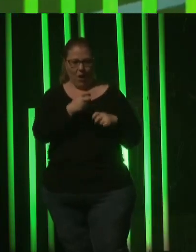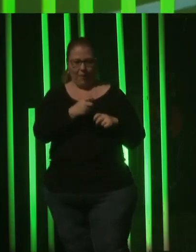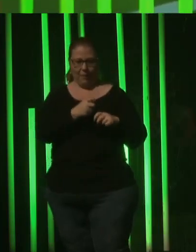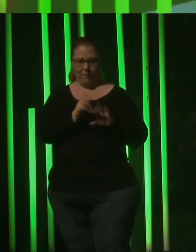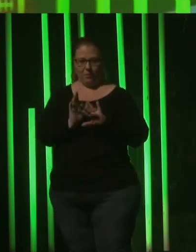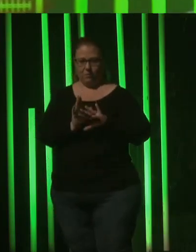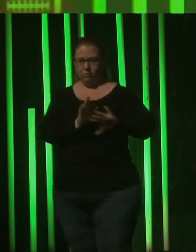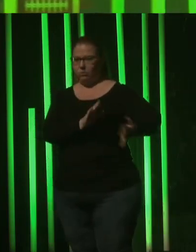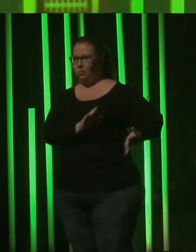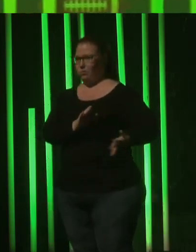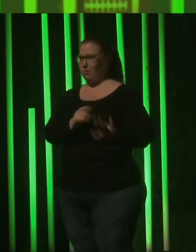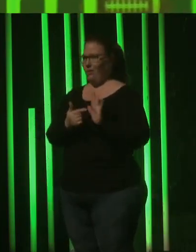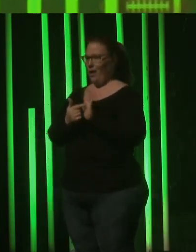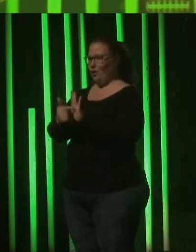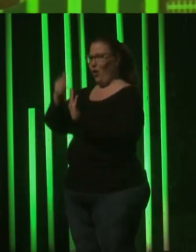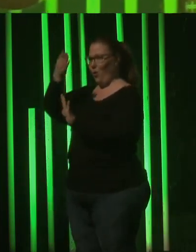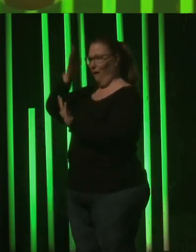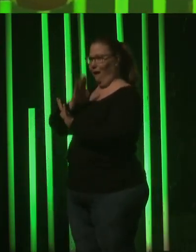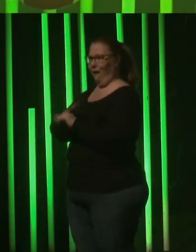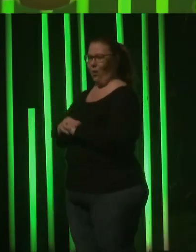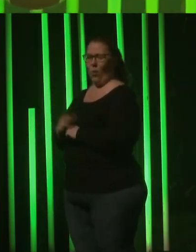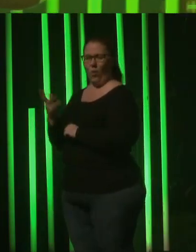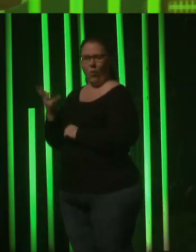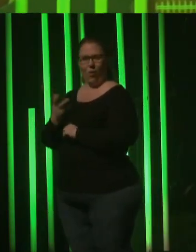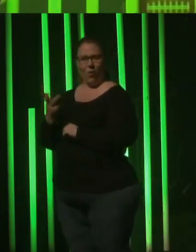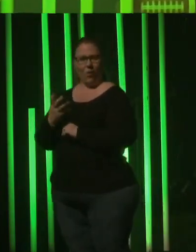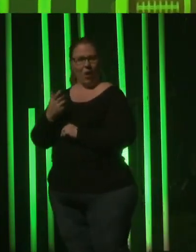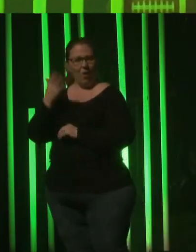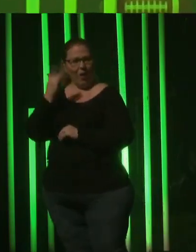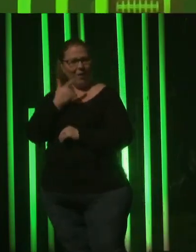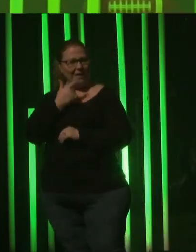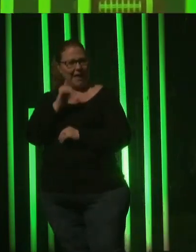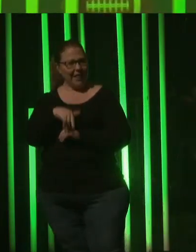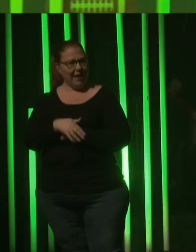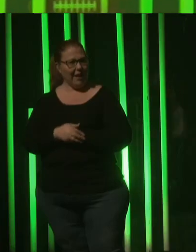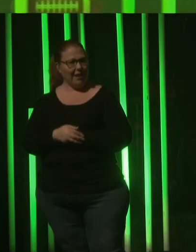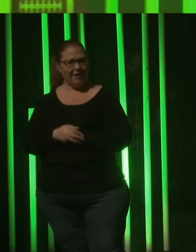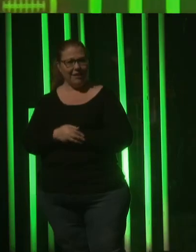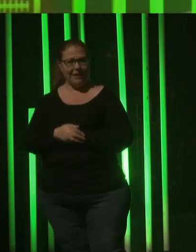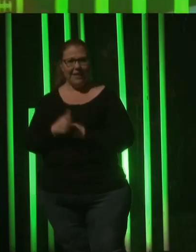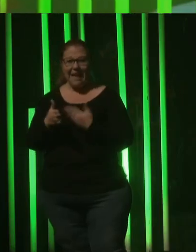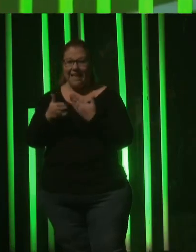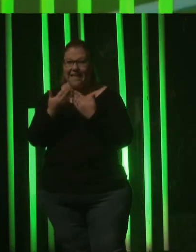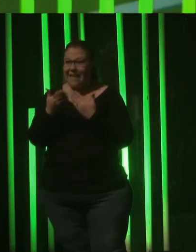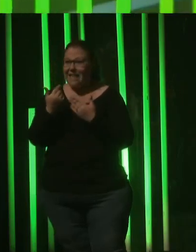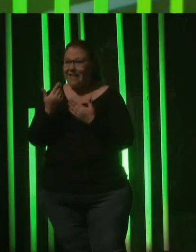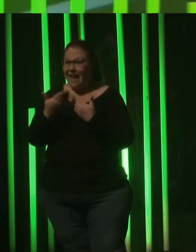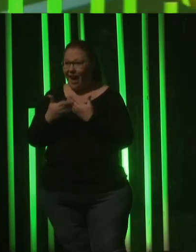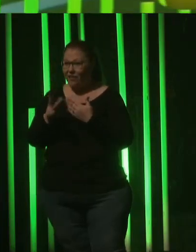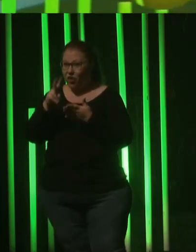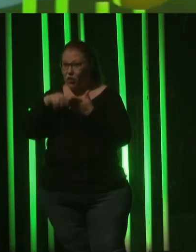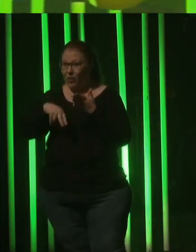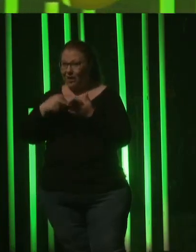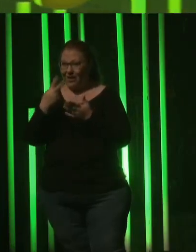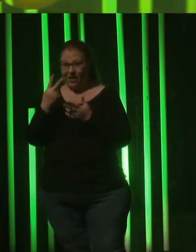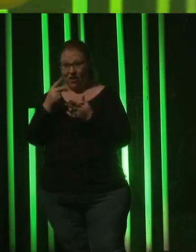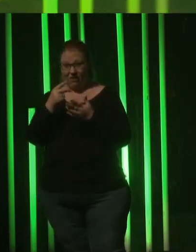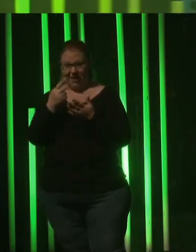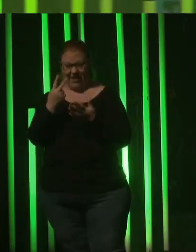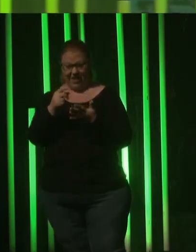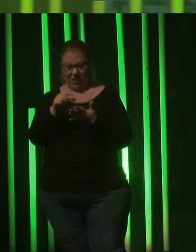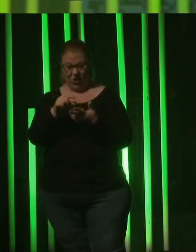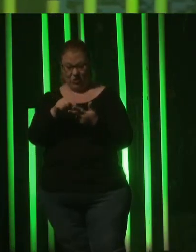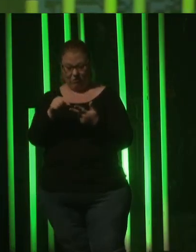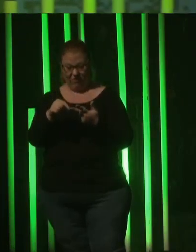tell you why I say this. It's easy once you read these two verses to figure